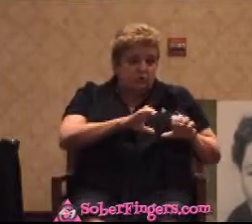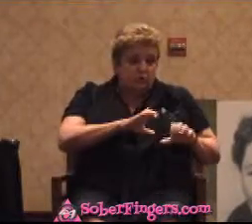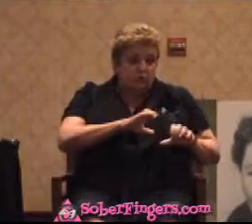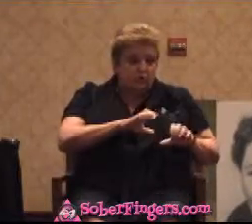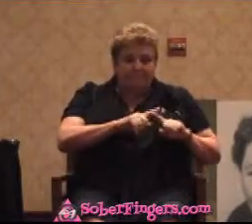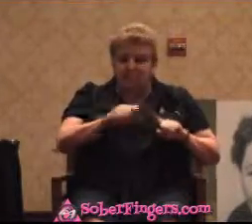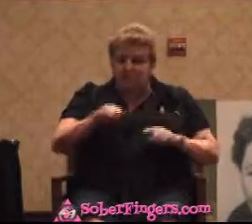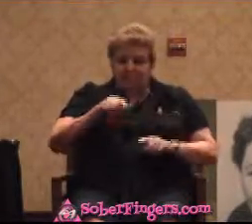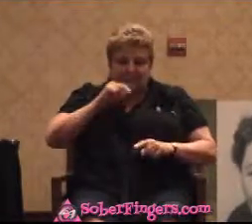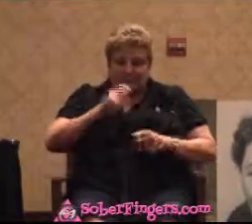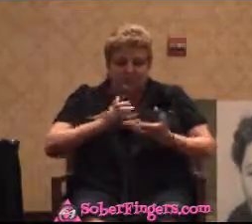this.